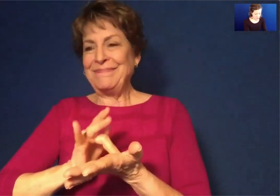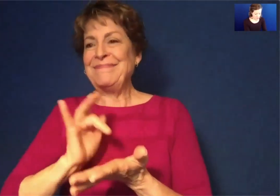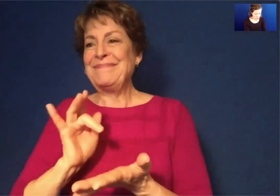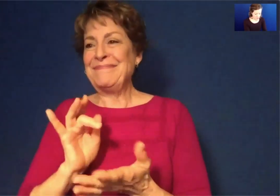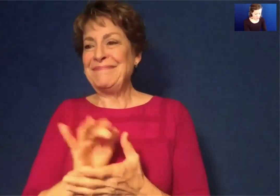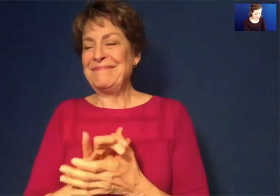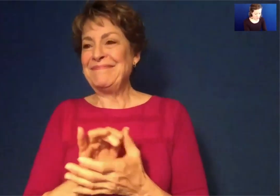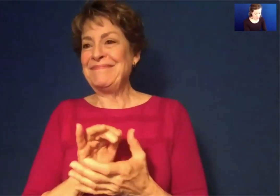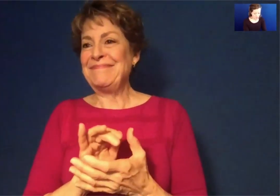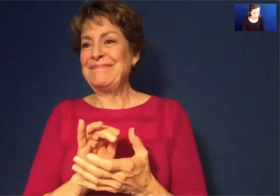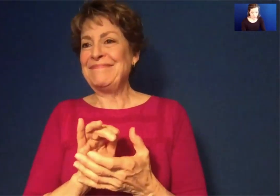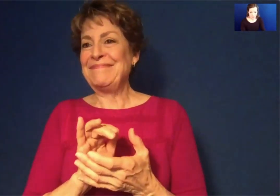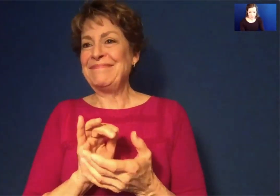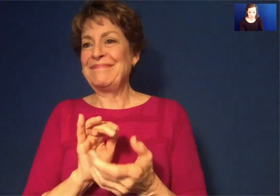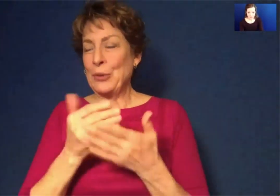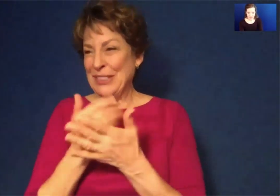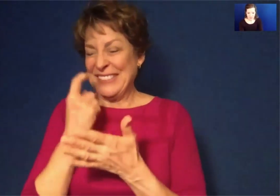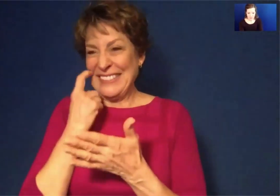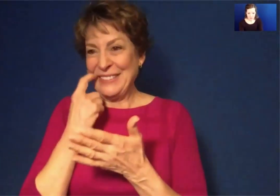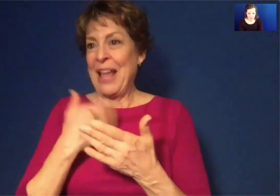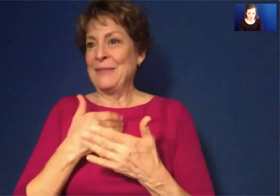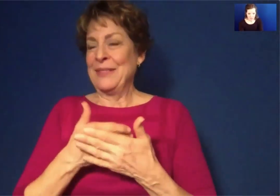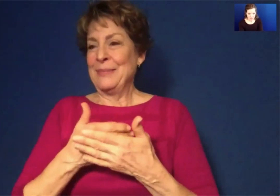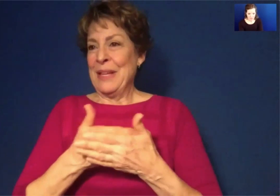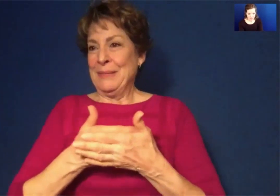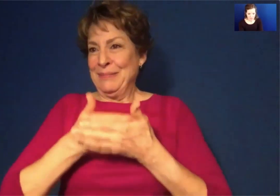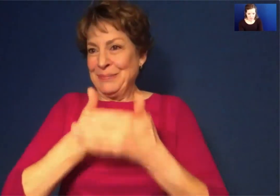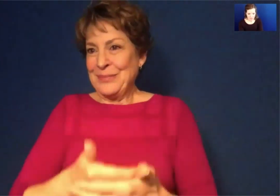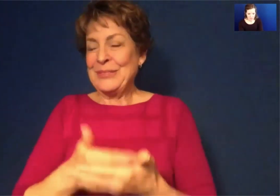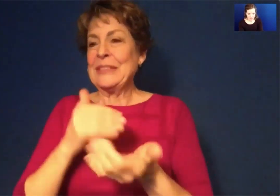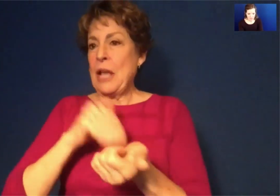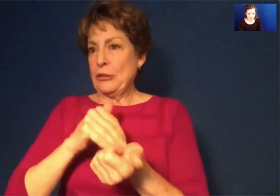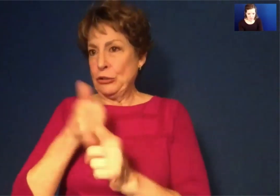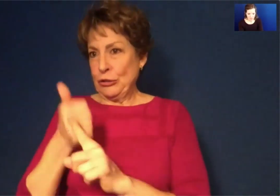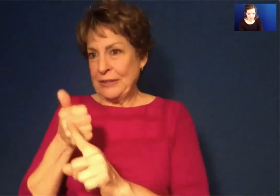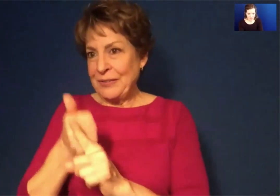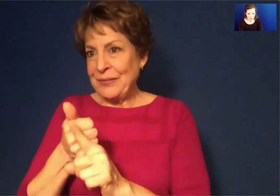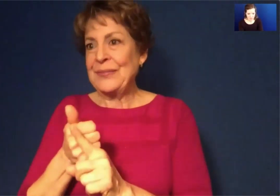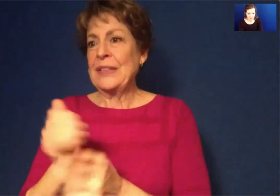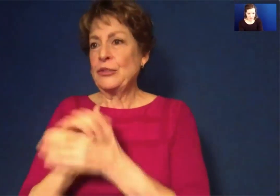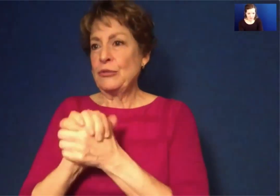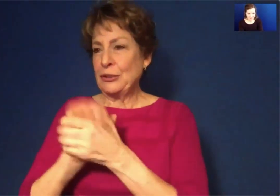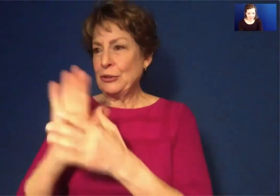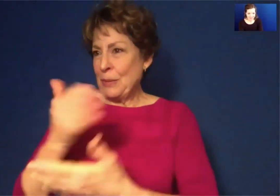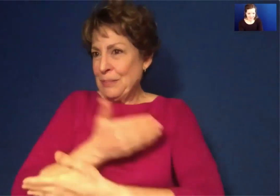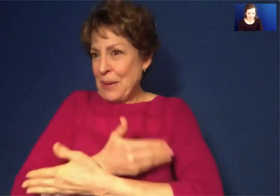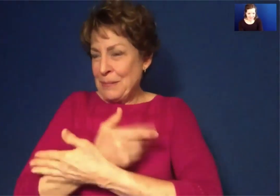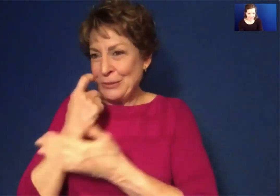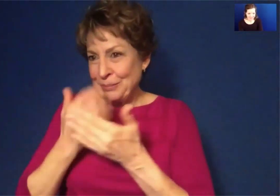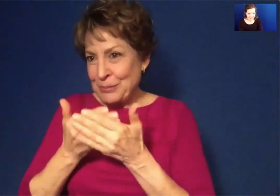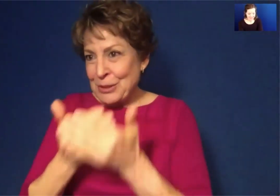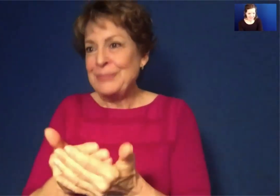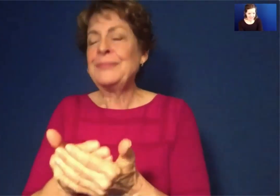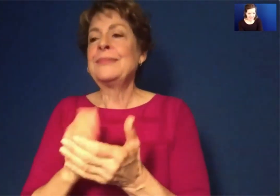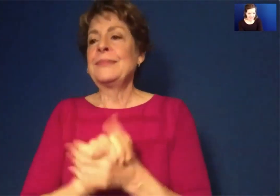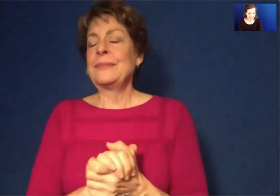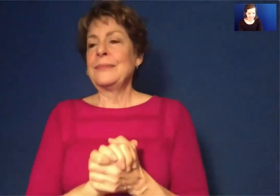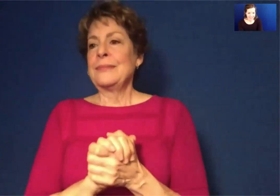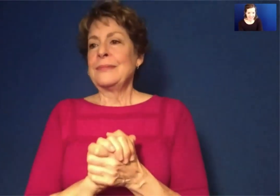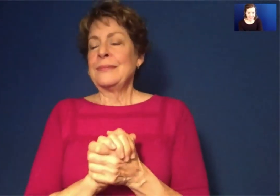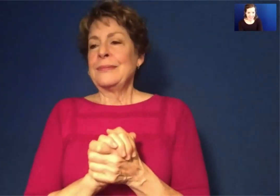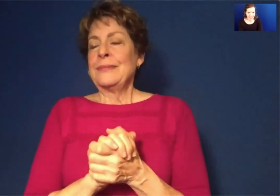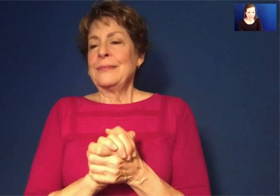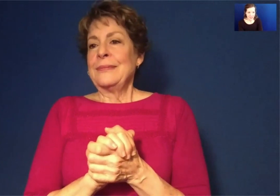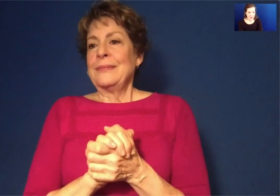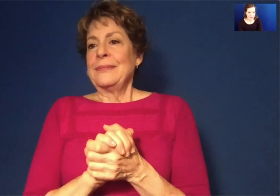Wen. I get this question all the time, Lena. I'm sure you do as well. And what I typically tell people is that we